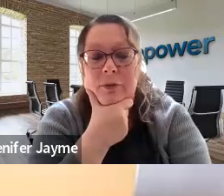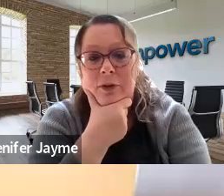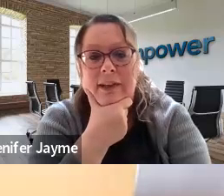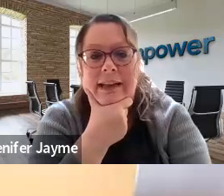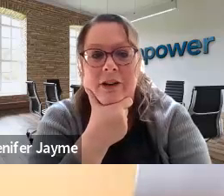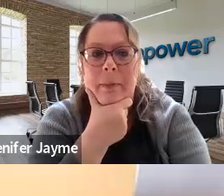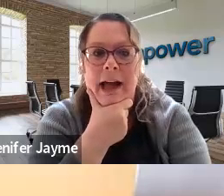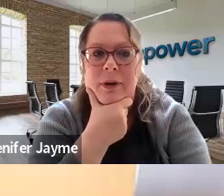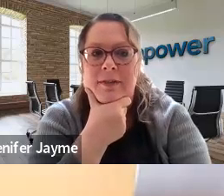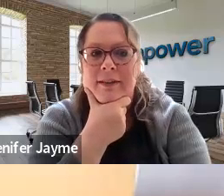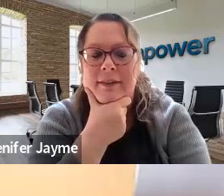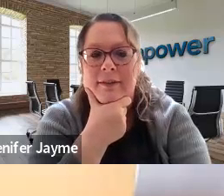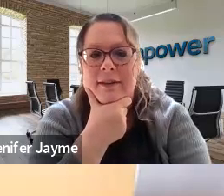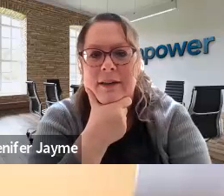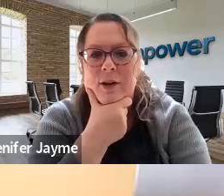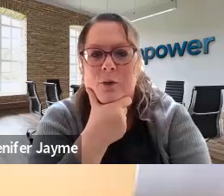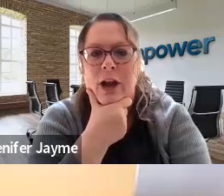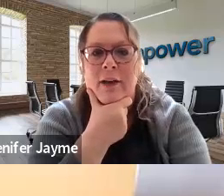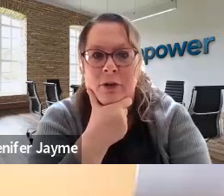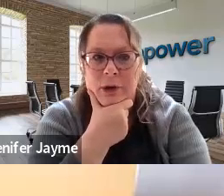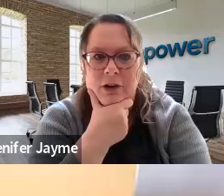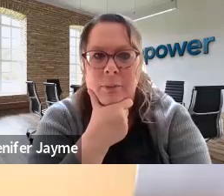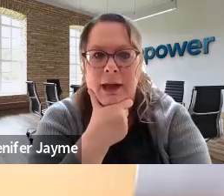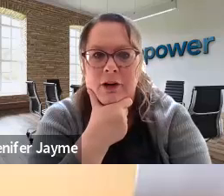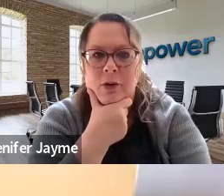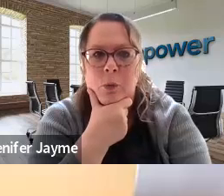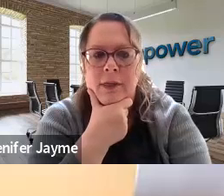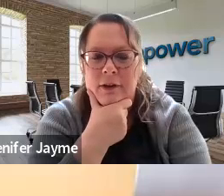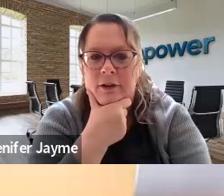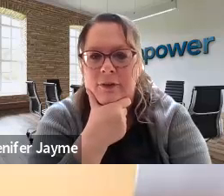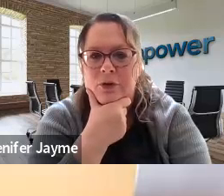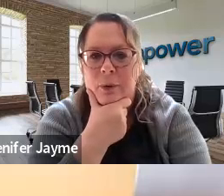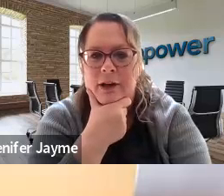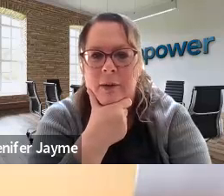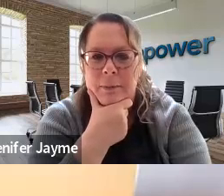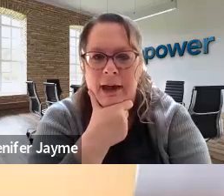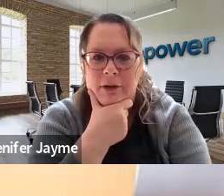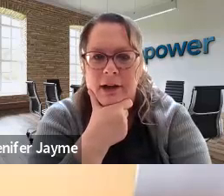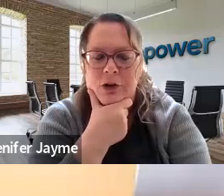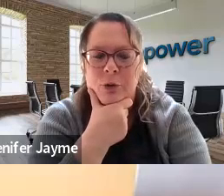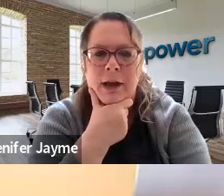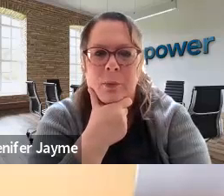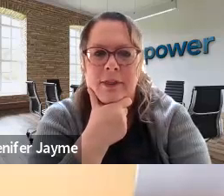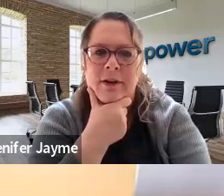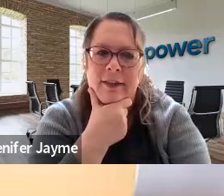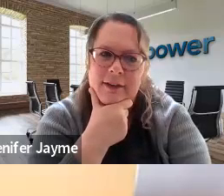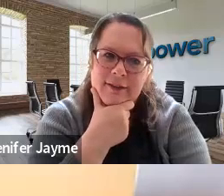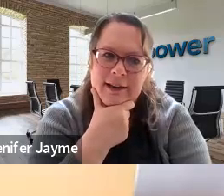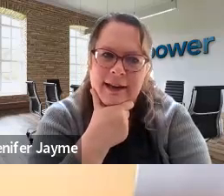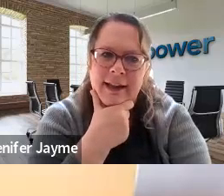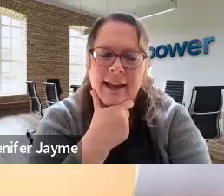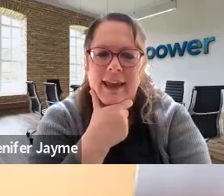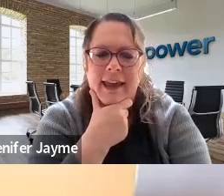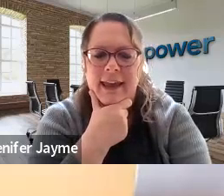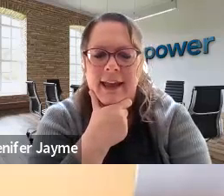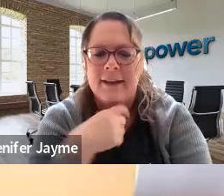is diverse and clear pathways exist for everyone, no matter what their socioeconomic background, no matter what their